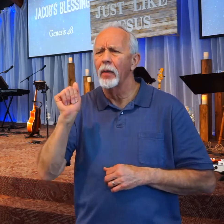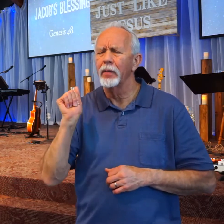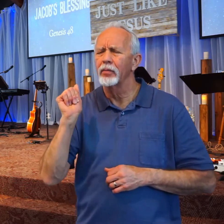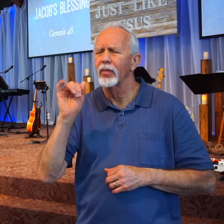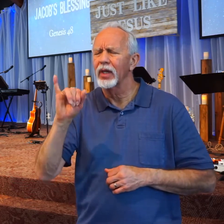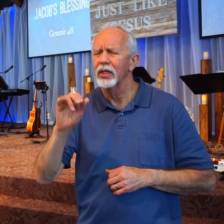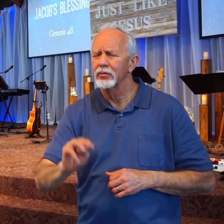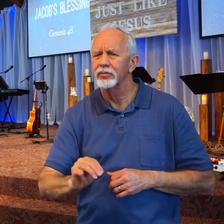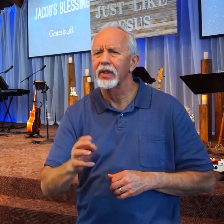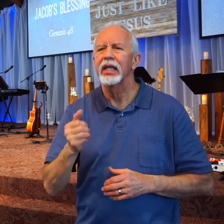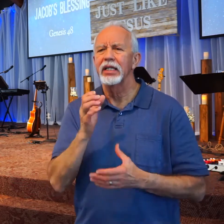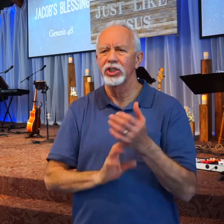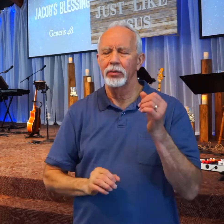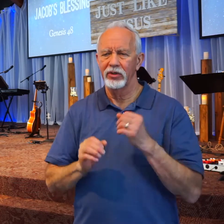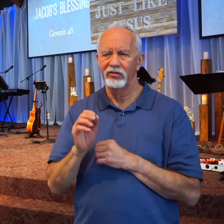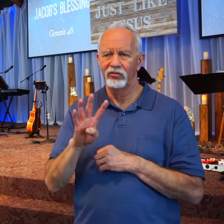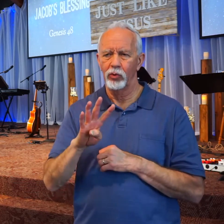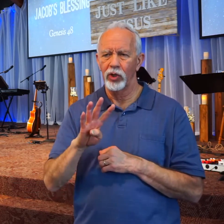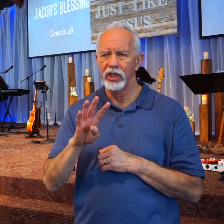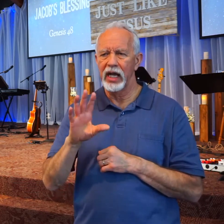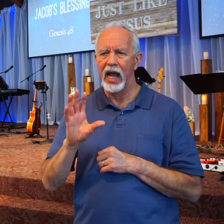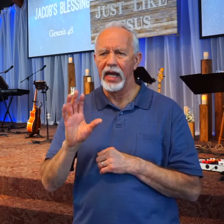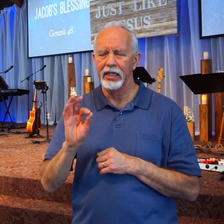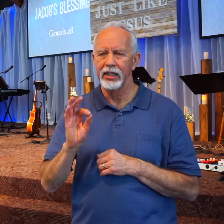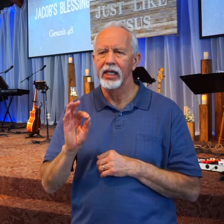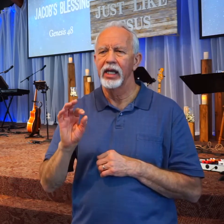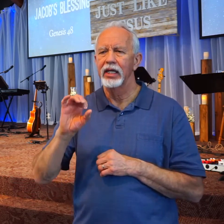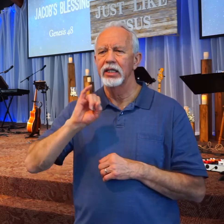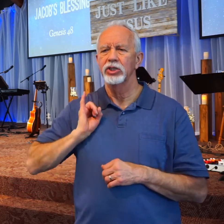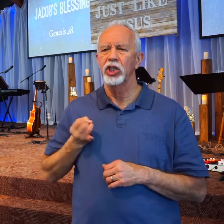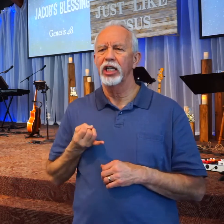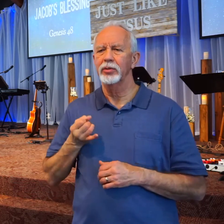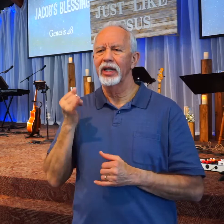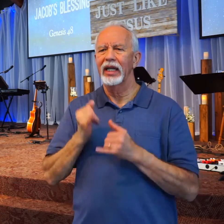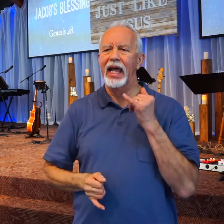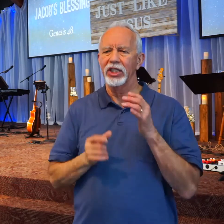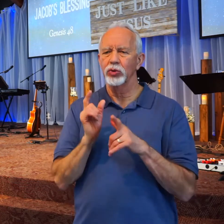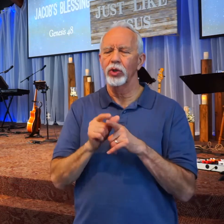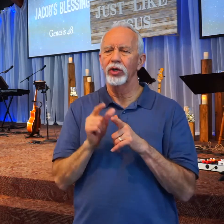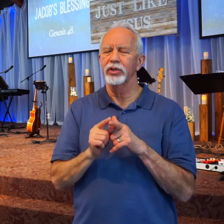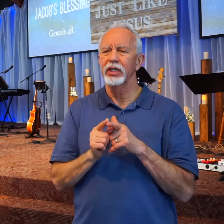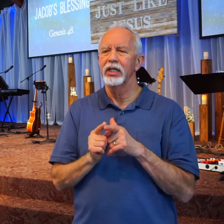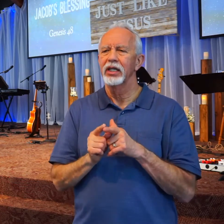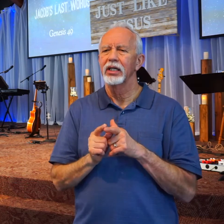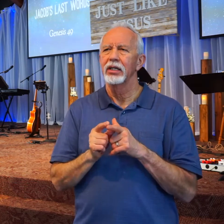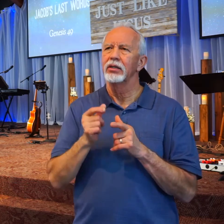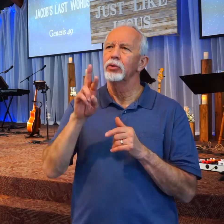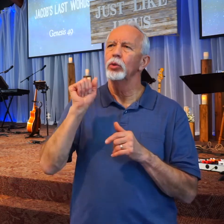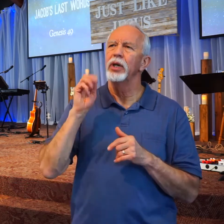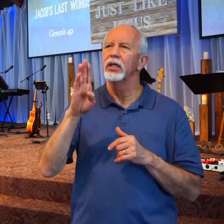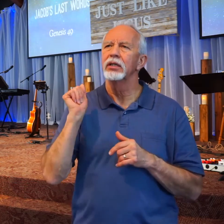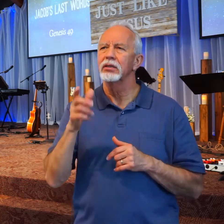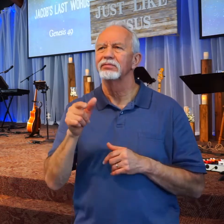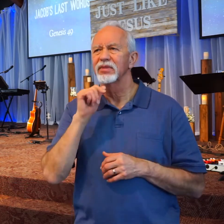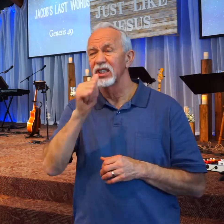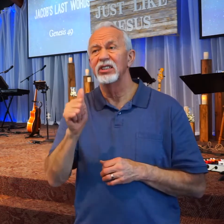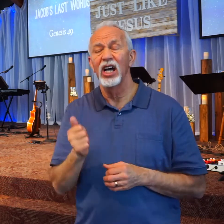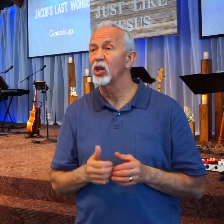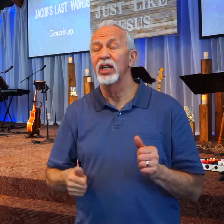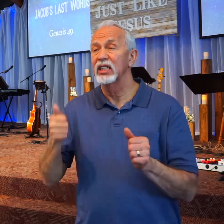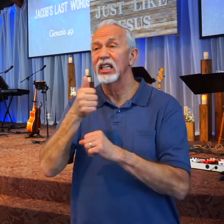chapter 49, we see Jacob's last words. He just goes down the list. Reuben, you're not going to